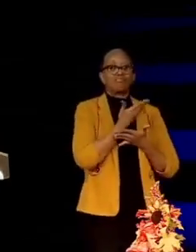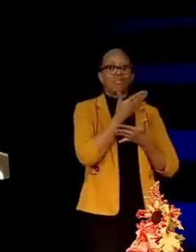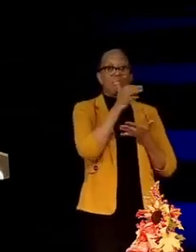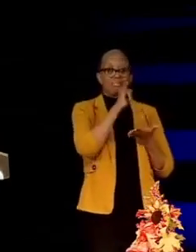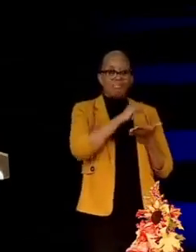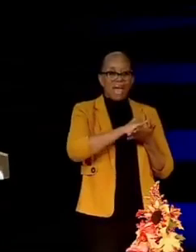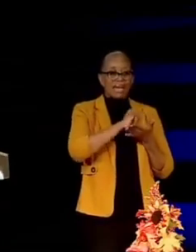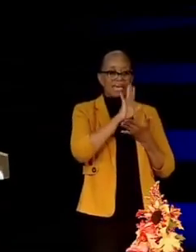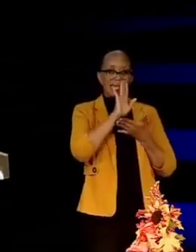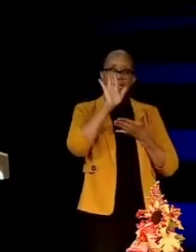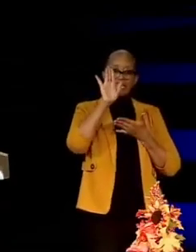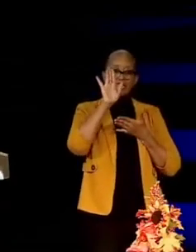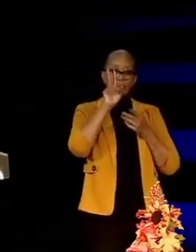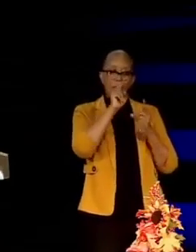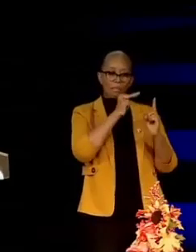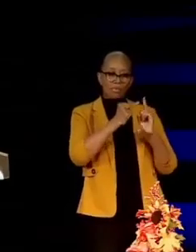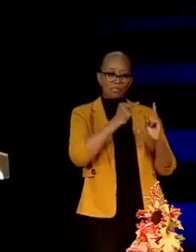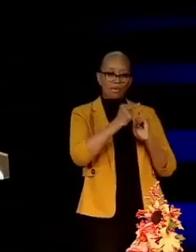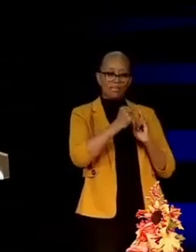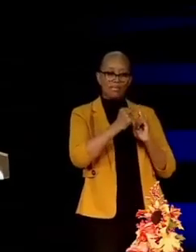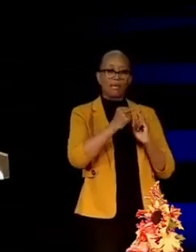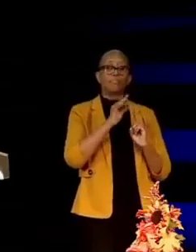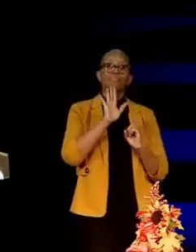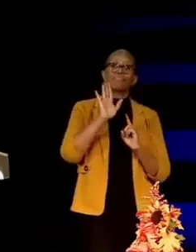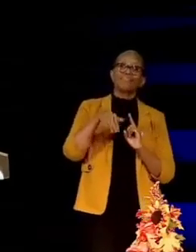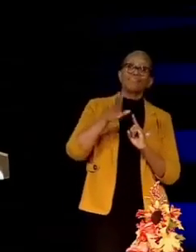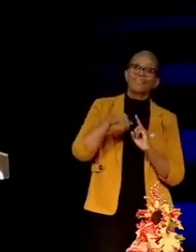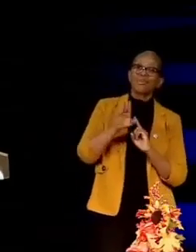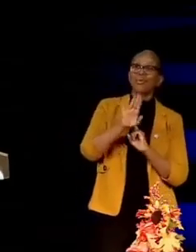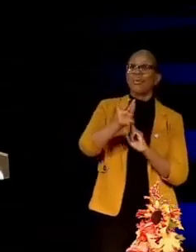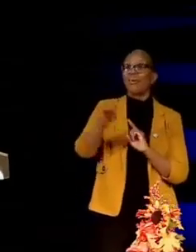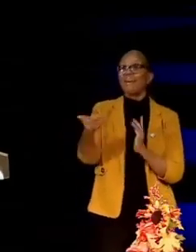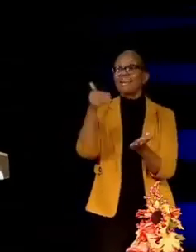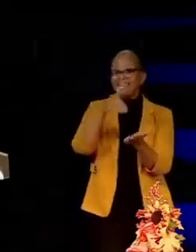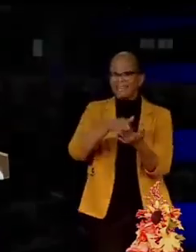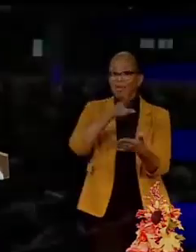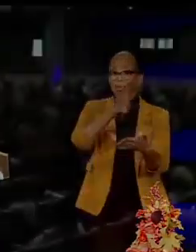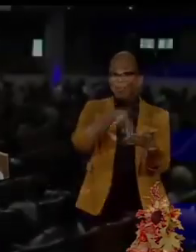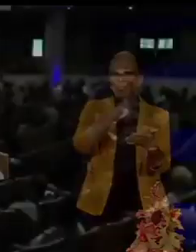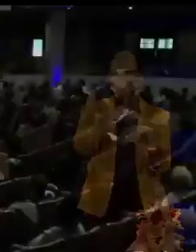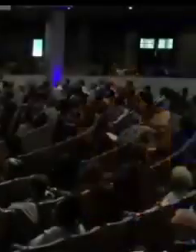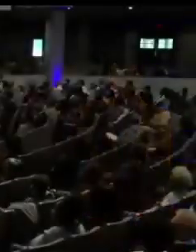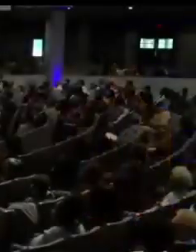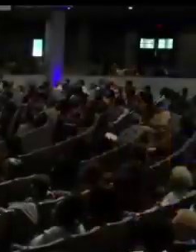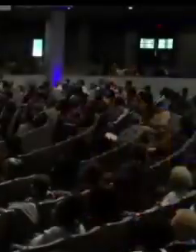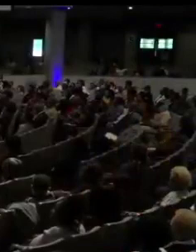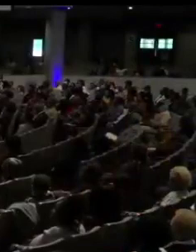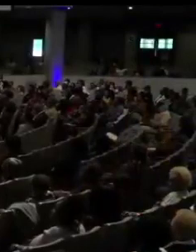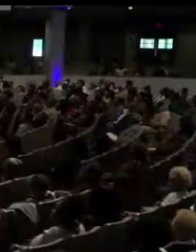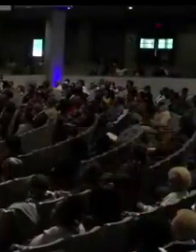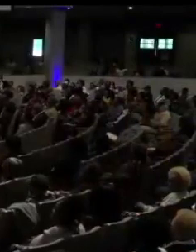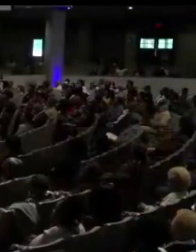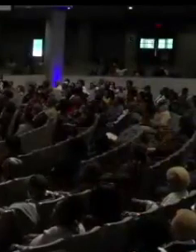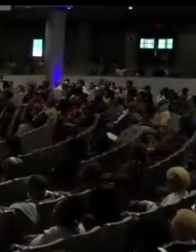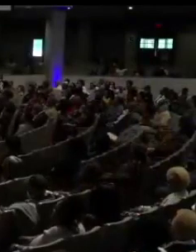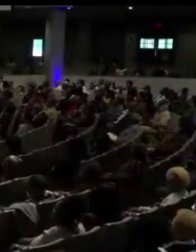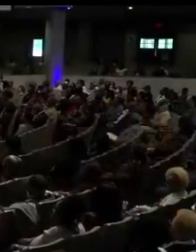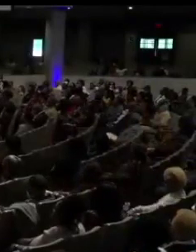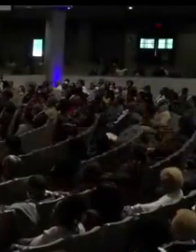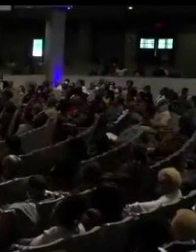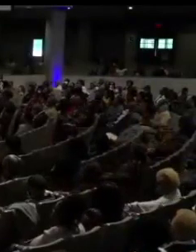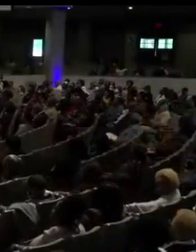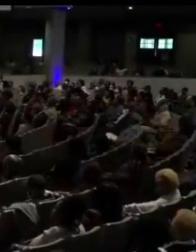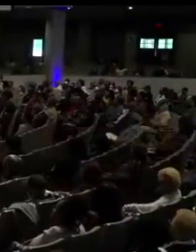godly perspective? Touch your neighbor and say, go re-research the scriptures. Yes, the psalmist blessed me